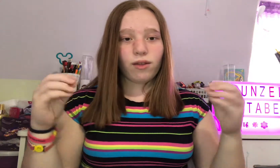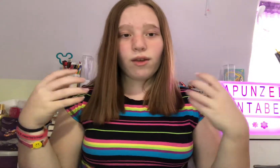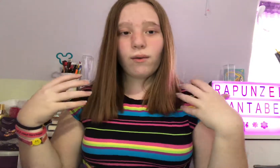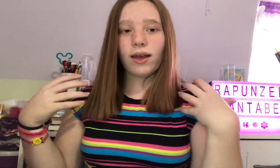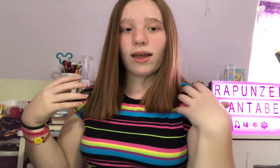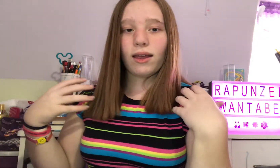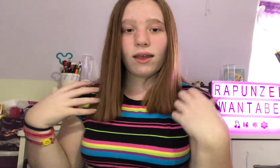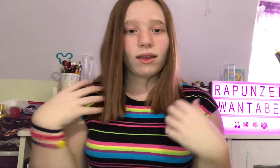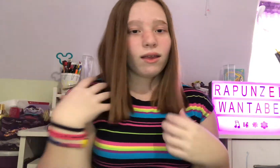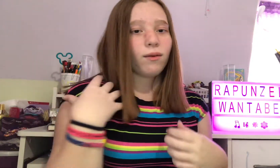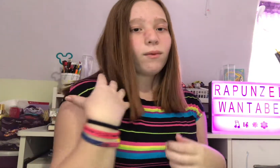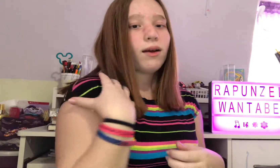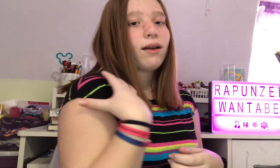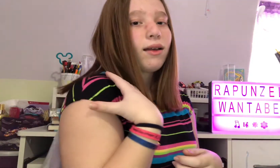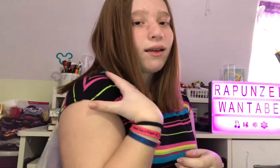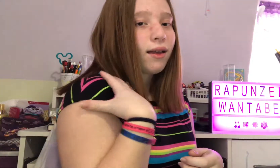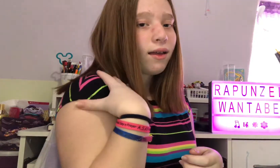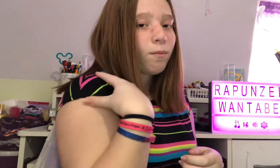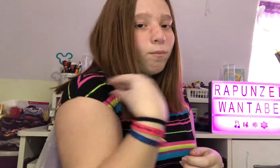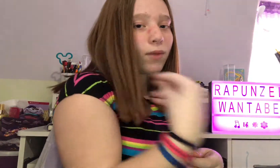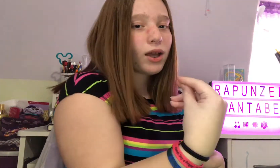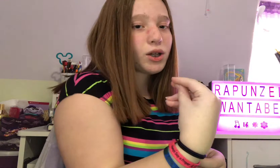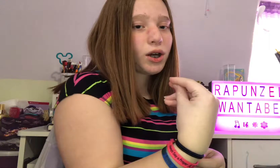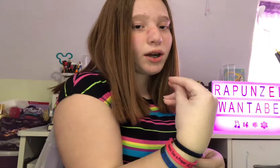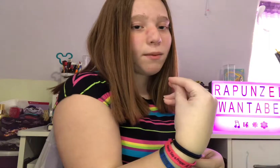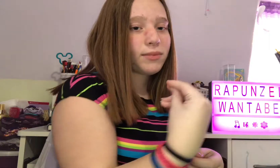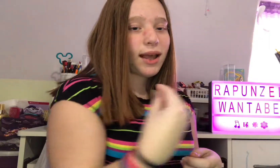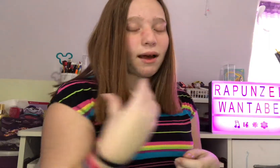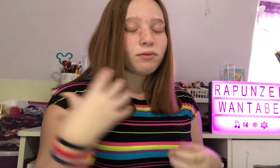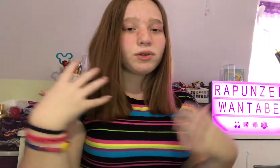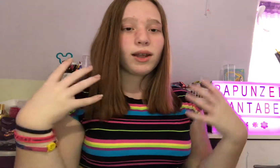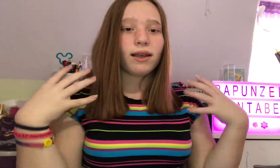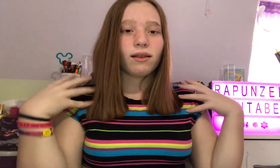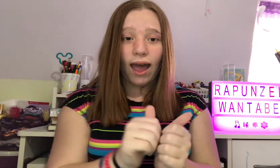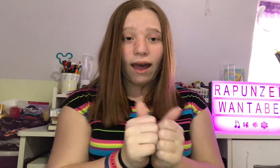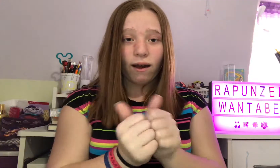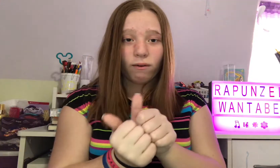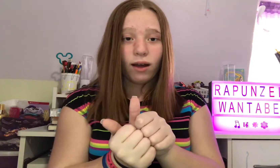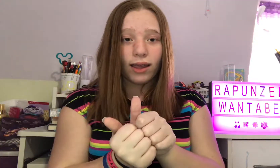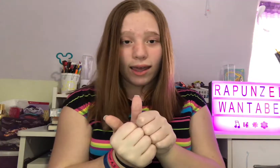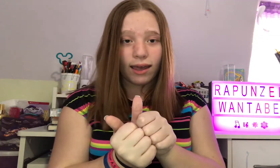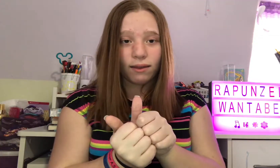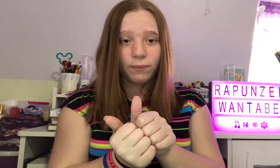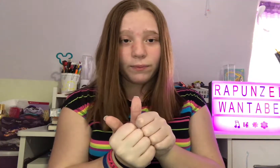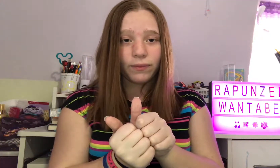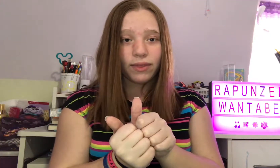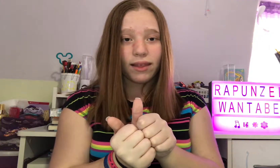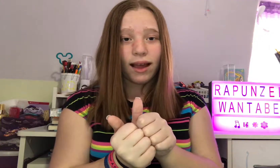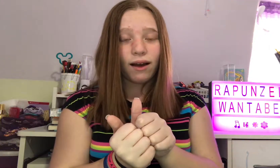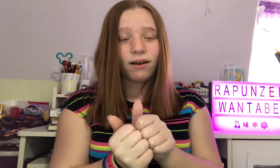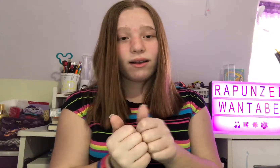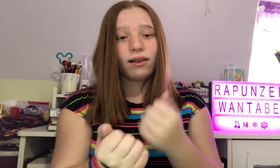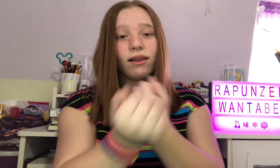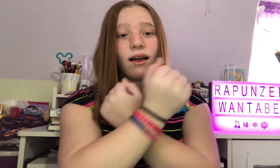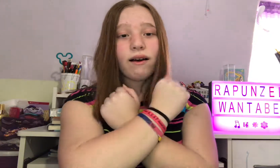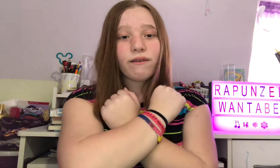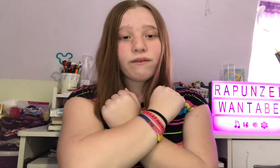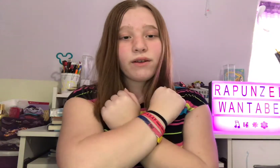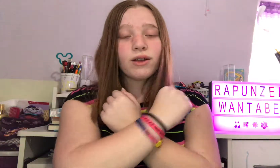do it, you want to make sure it comes out. So then how, again, how a love. So